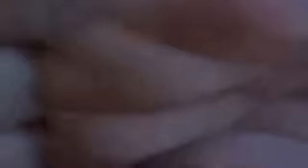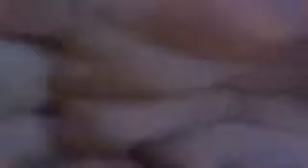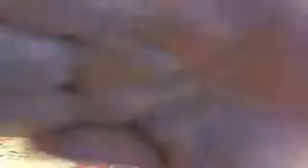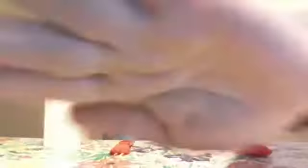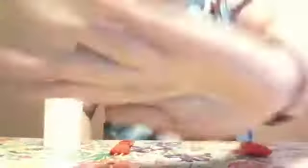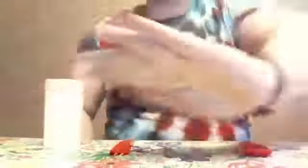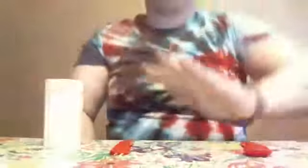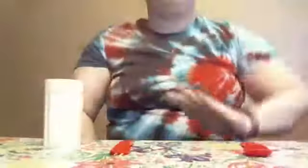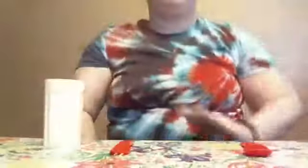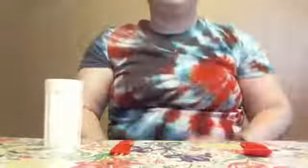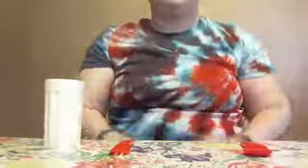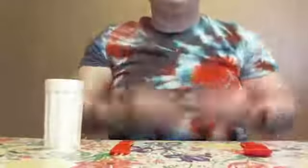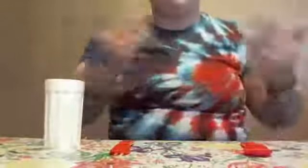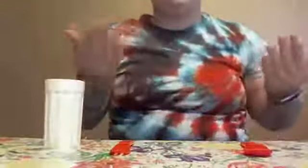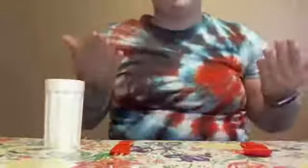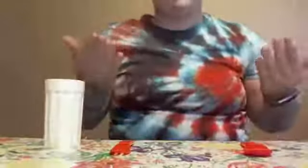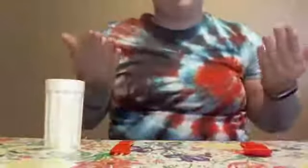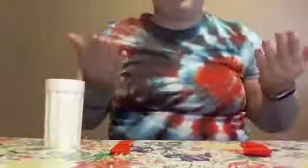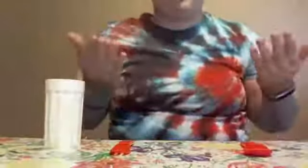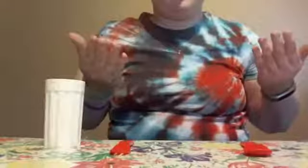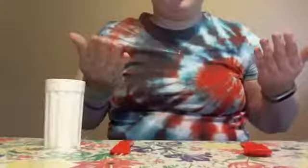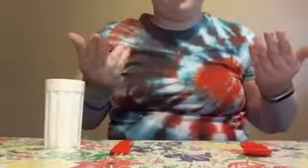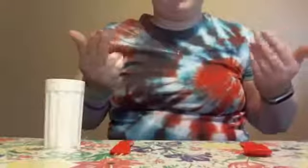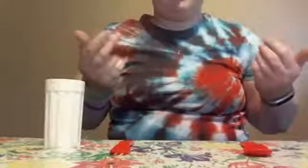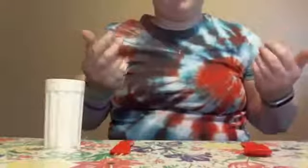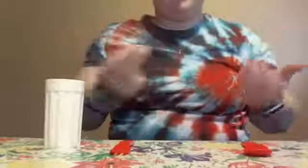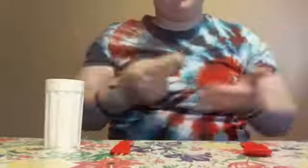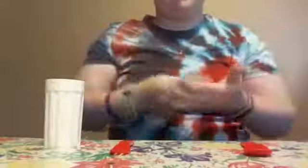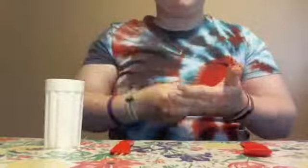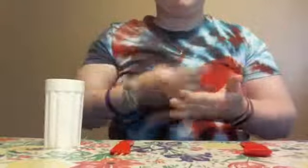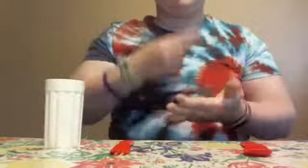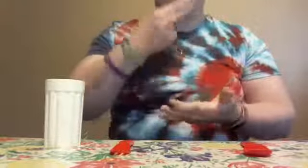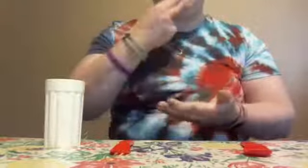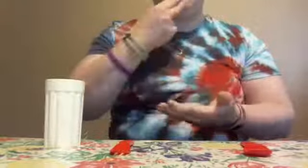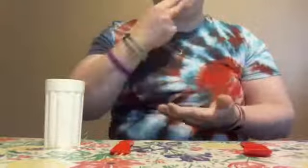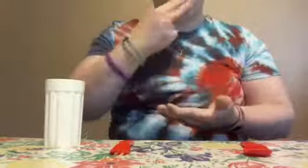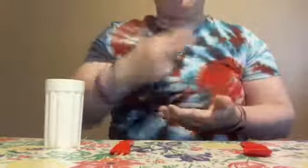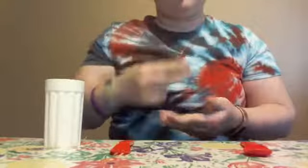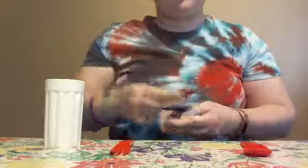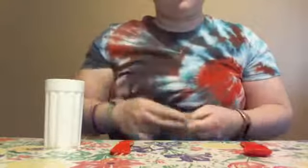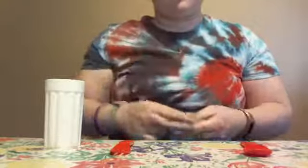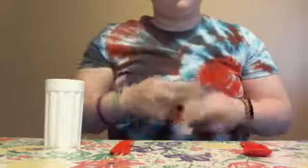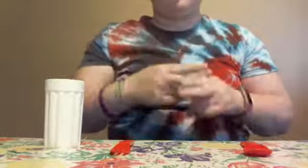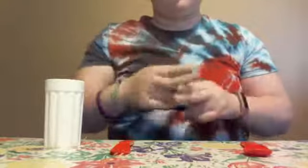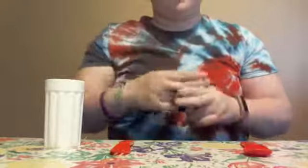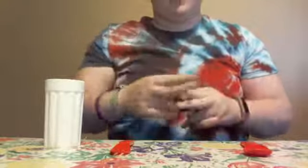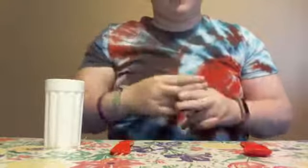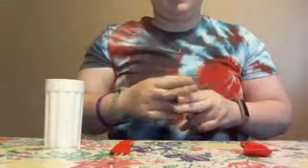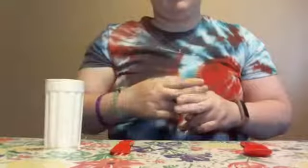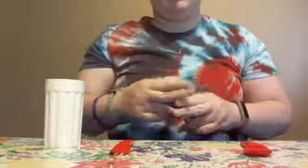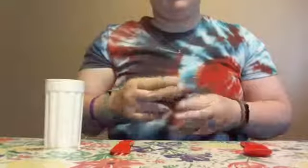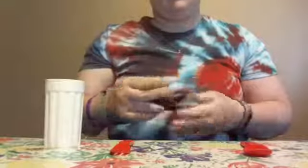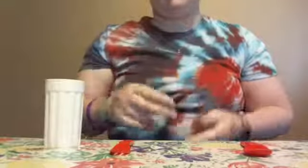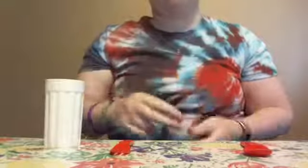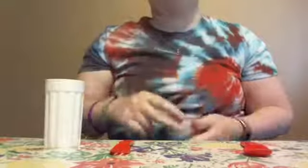All right. Which one did I take away? Was it the spoon, the knife,